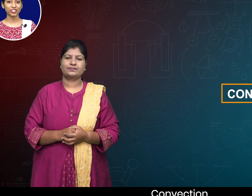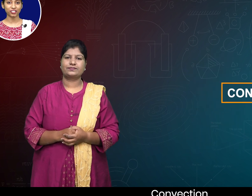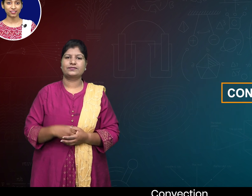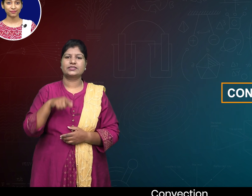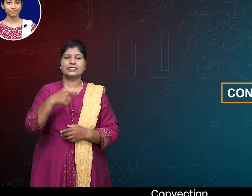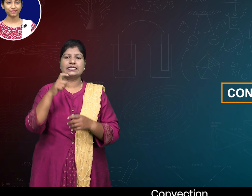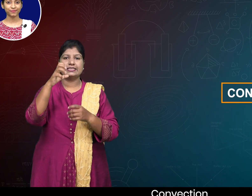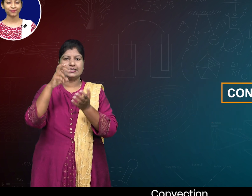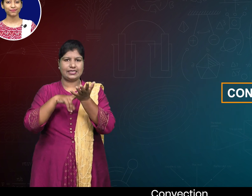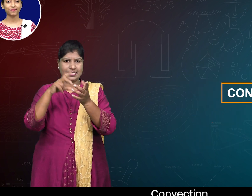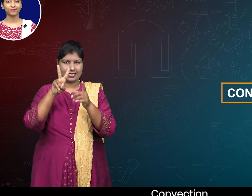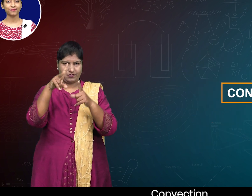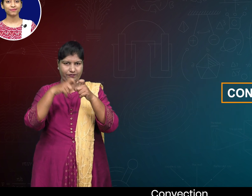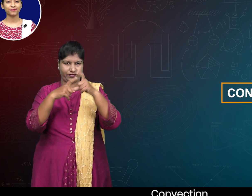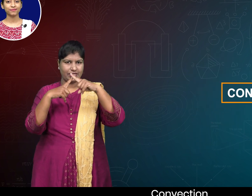Convection.